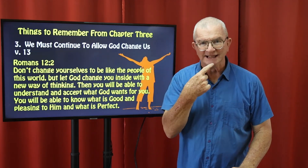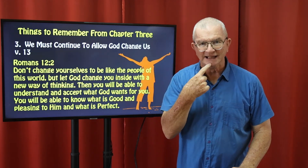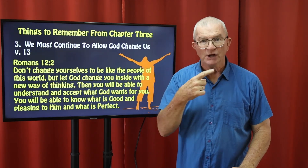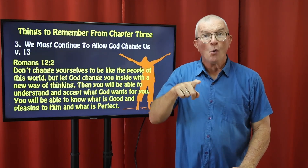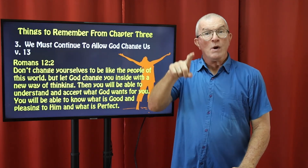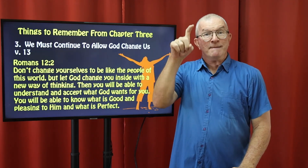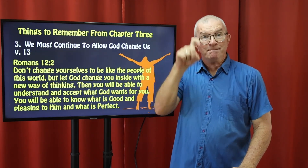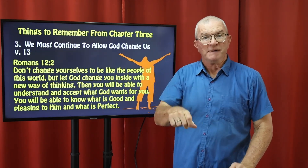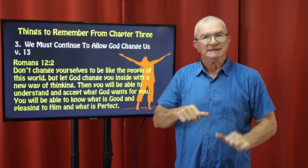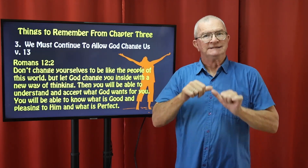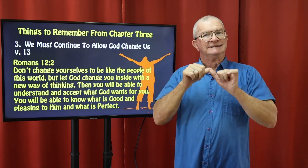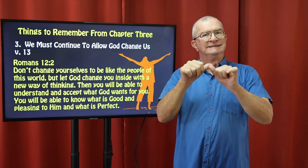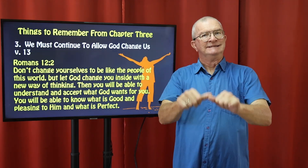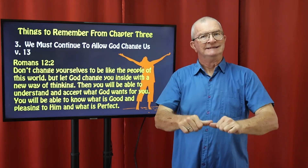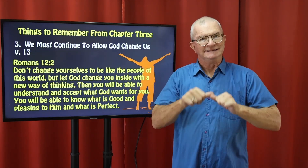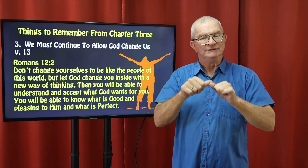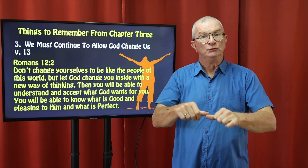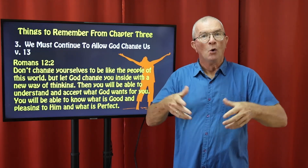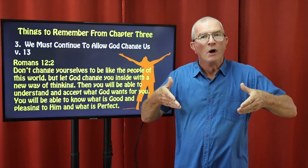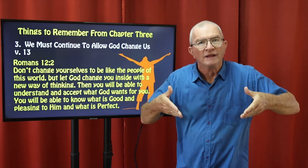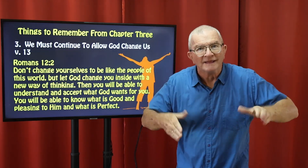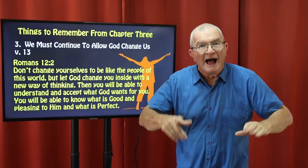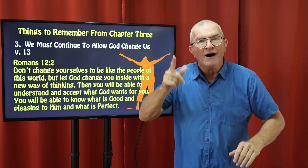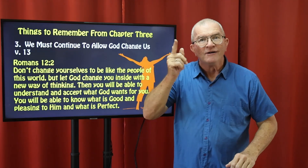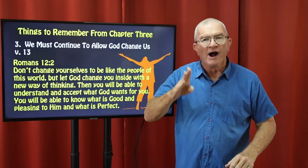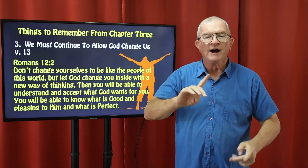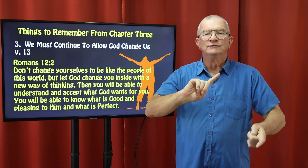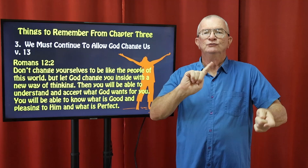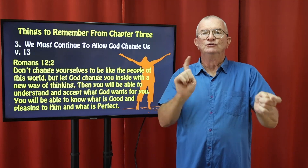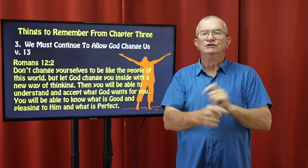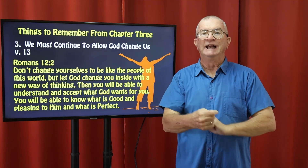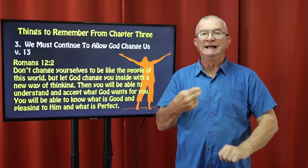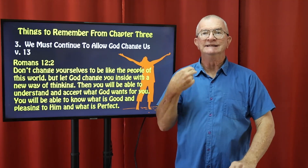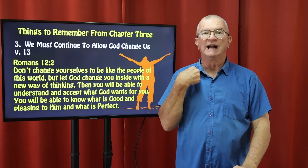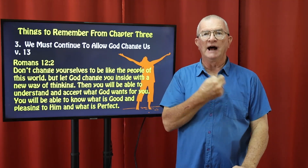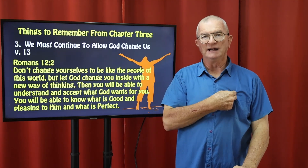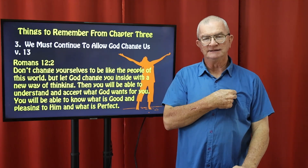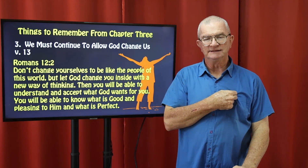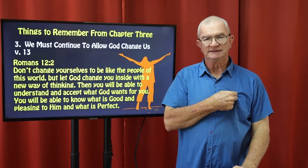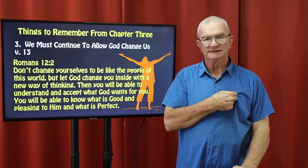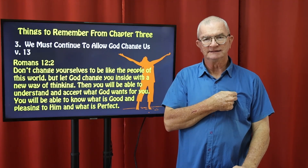3 says, we must continue to allow God to change us.